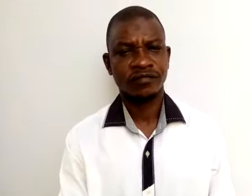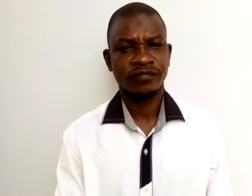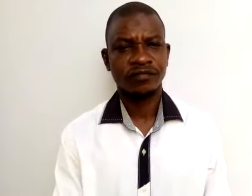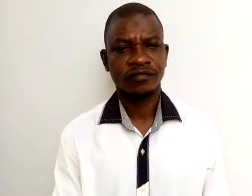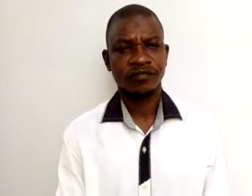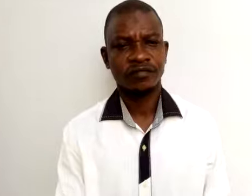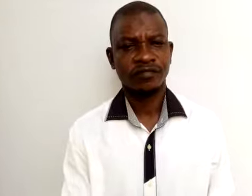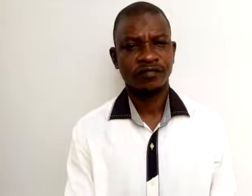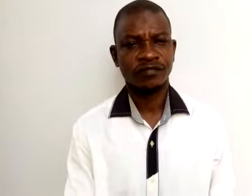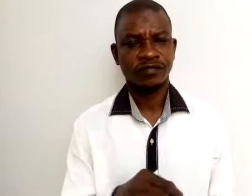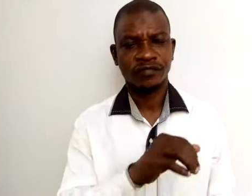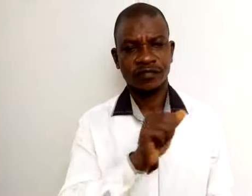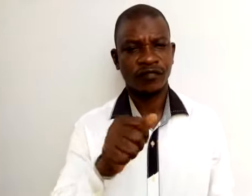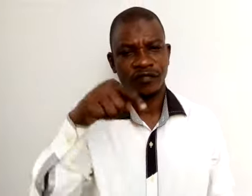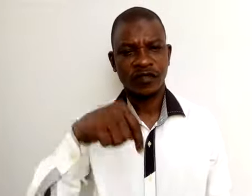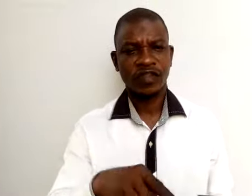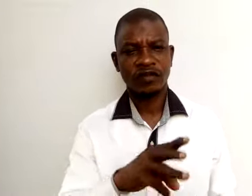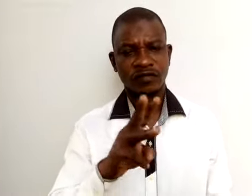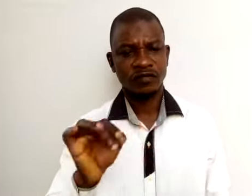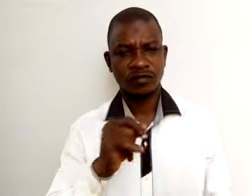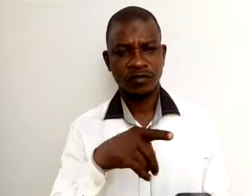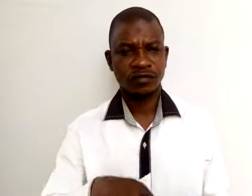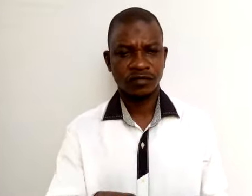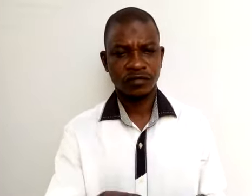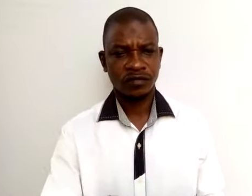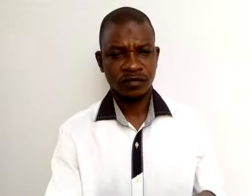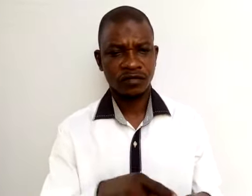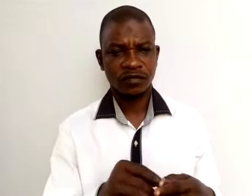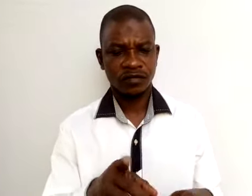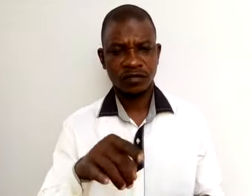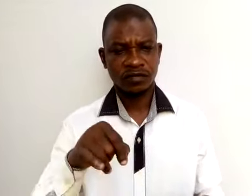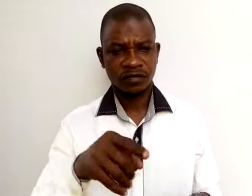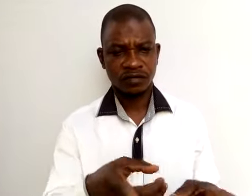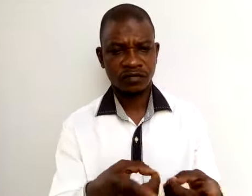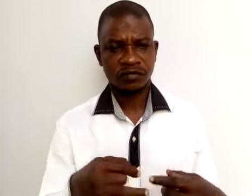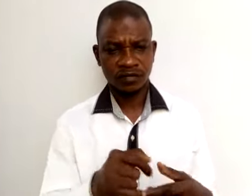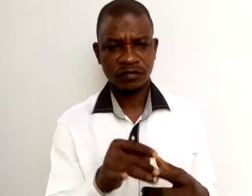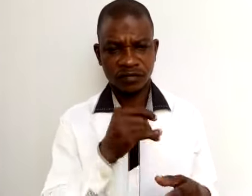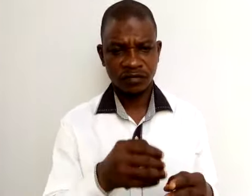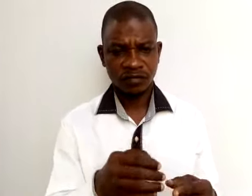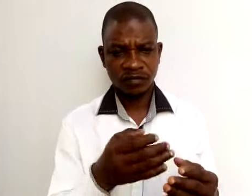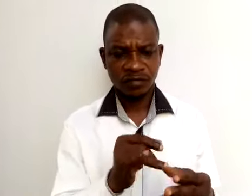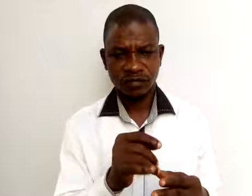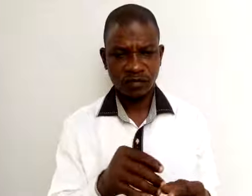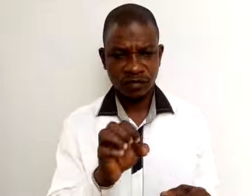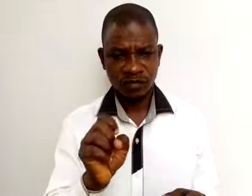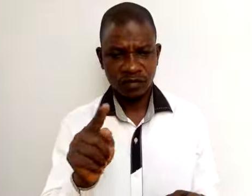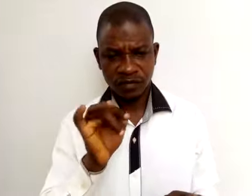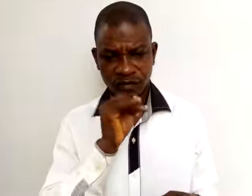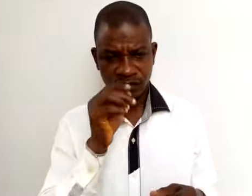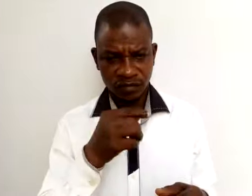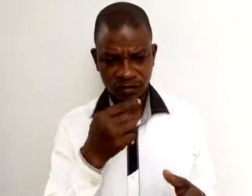A downward movement along the demand curve, which is an extension, signifies